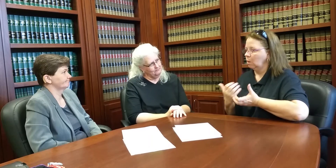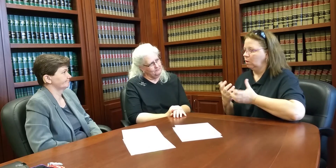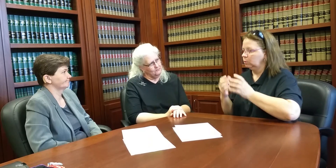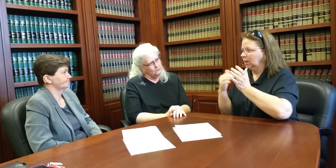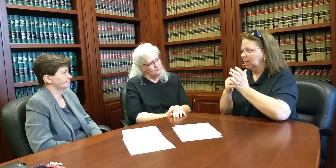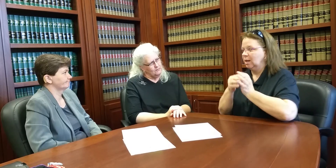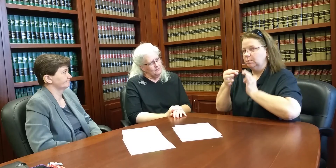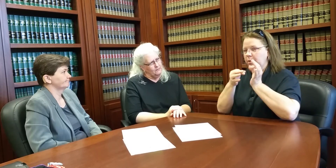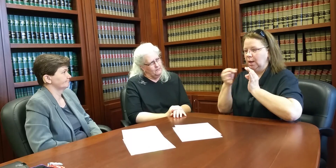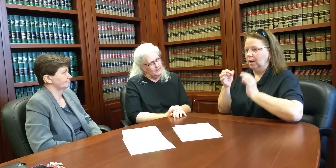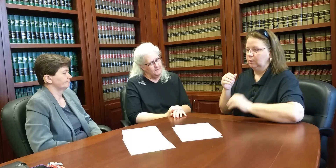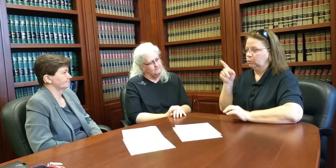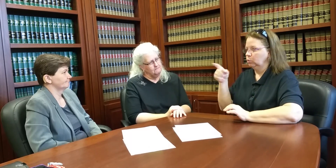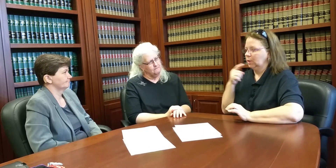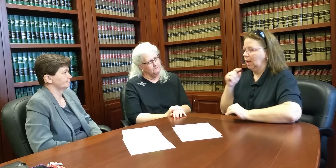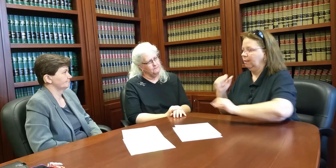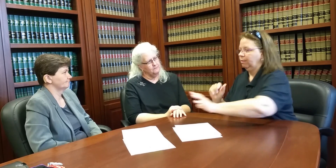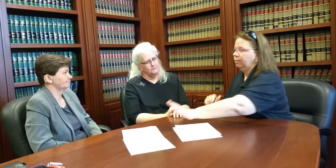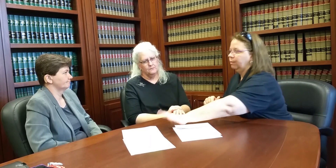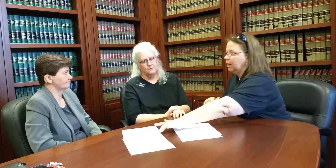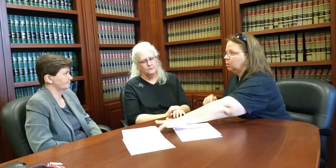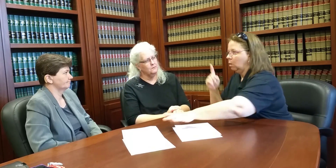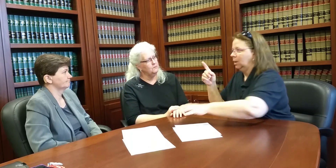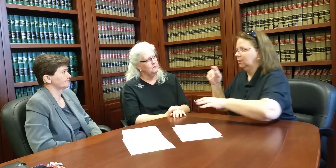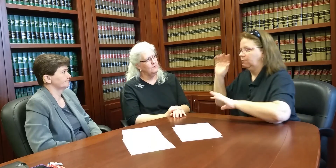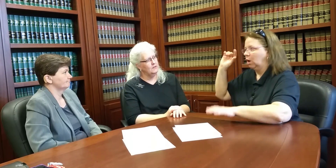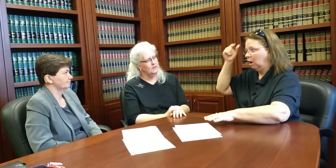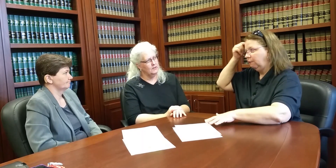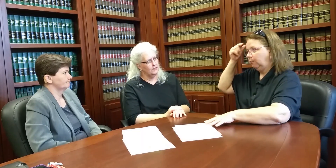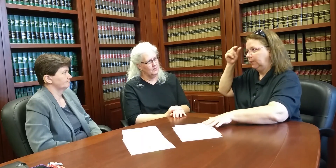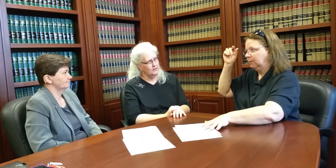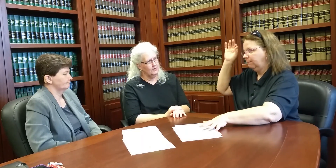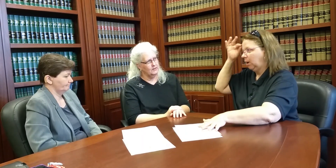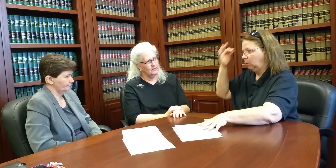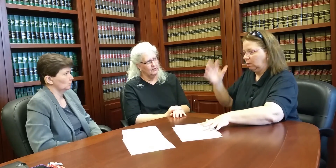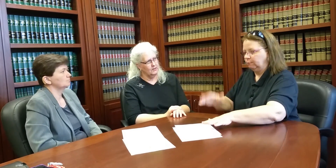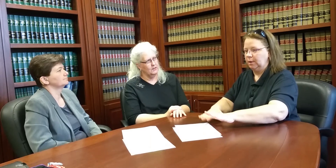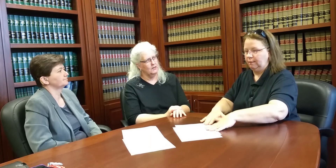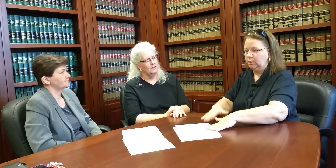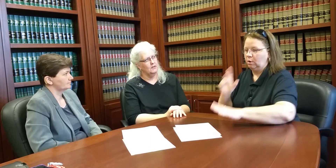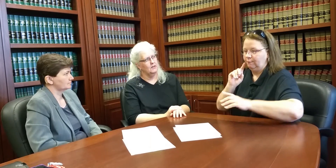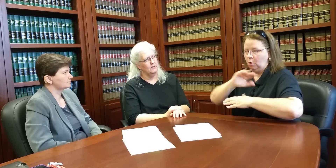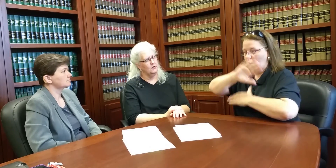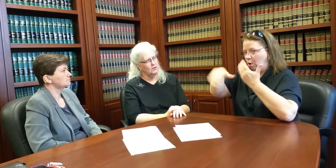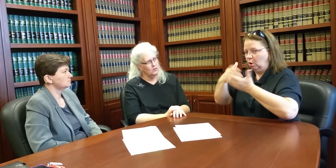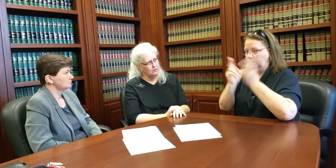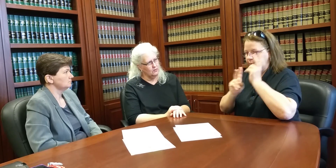What we can like besides this one is for government, federal government. This one for all